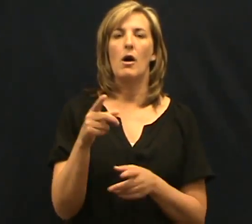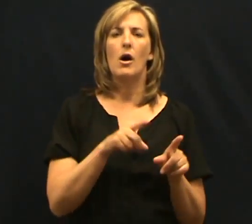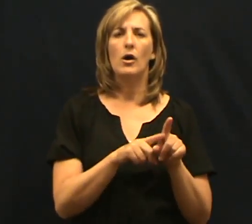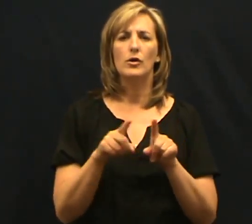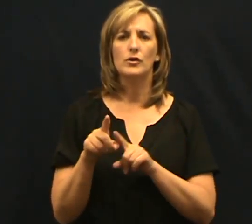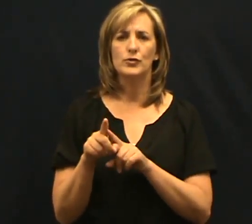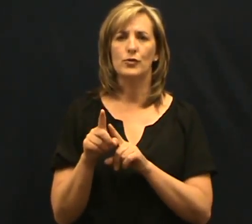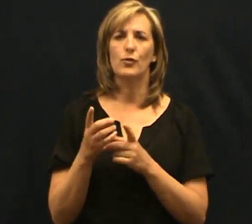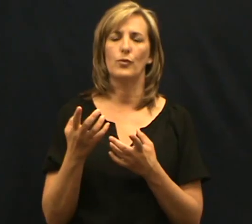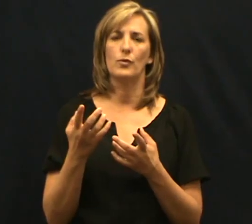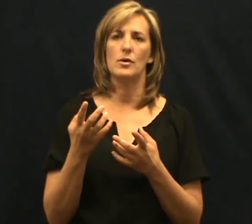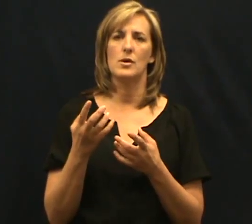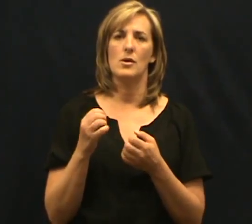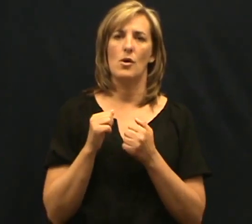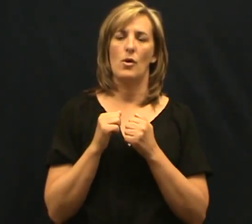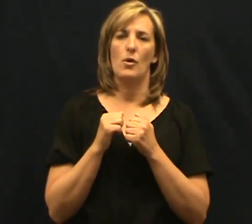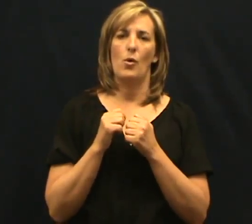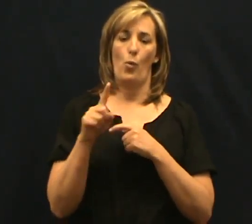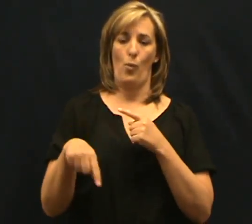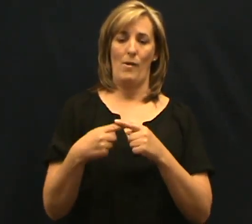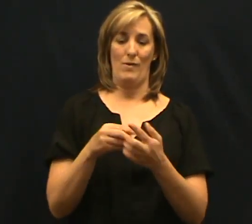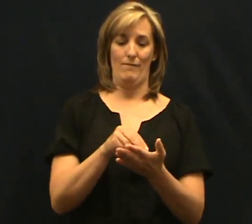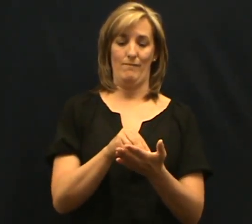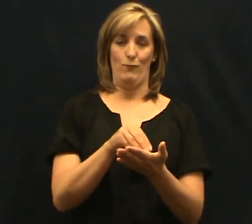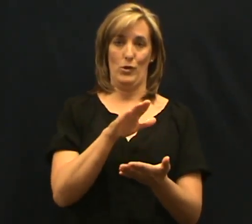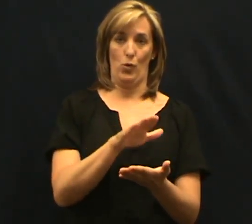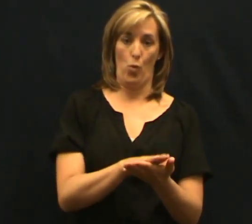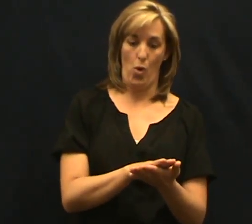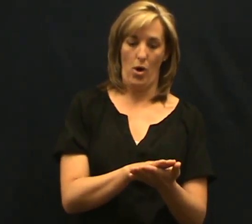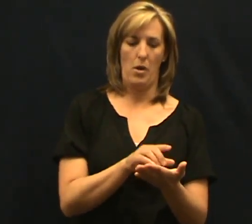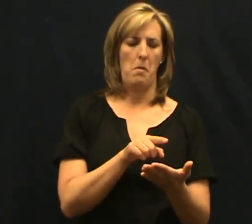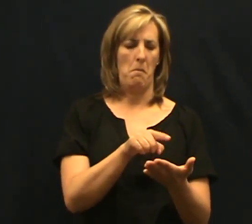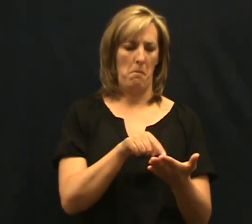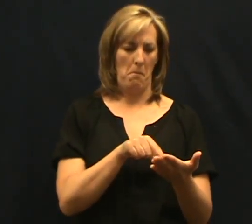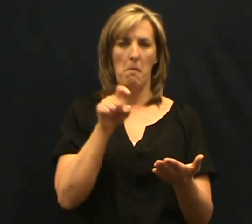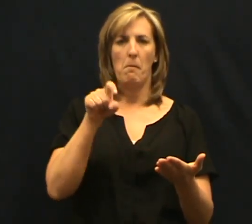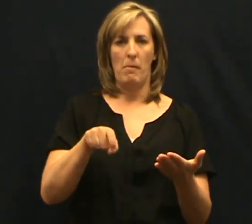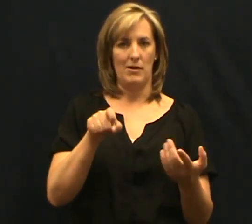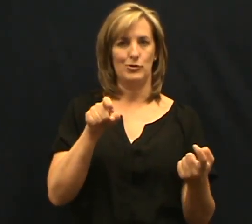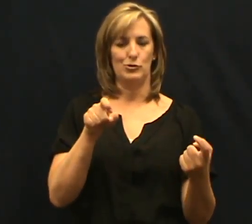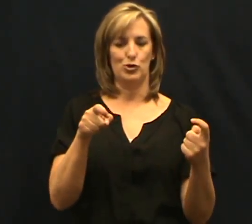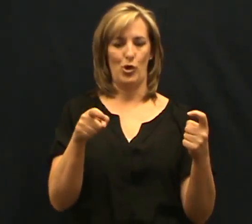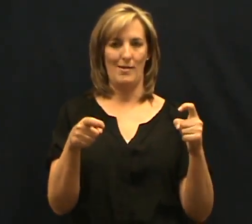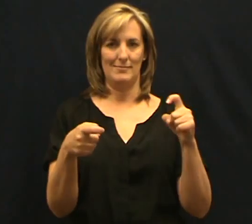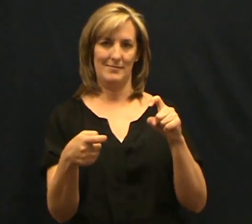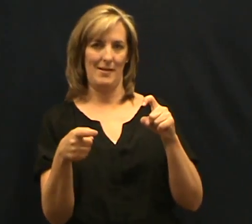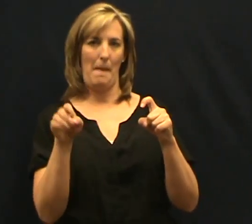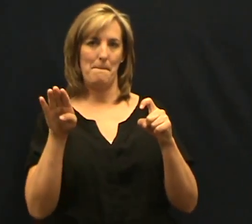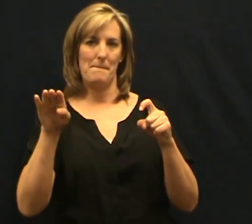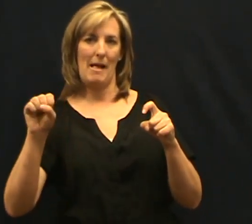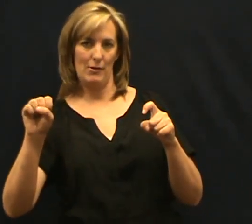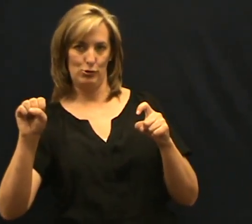with those, as we record those, we're adjusting the corresponding balance sheet accounts. So again, each